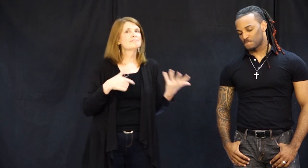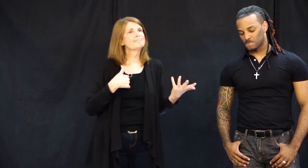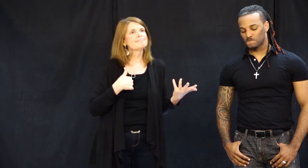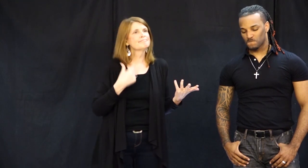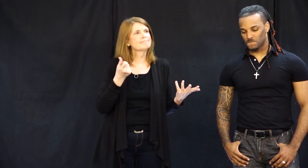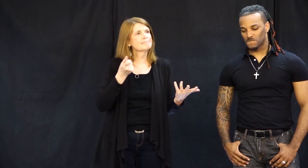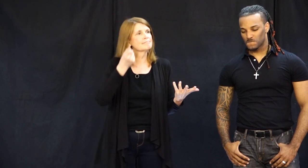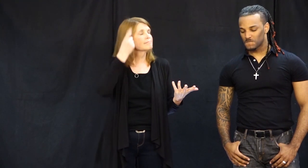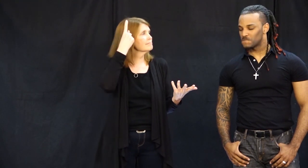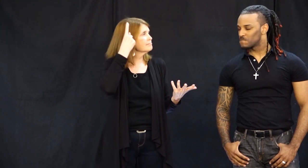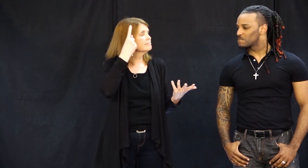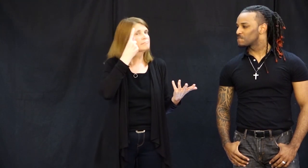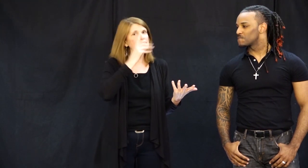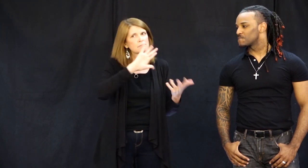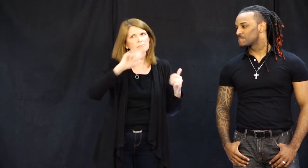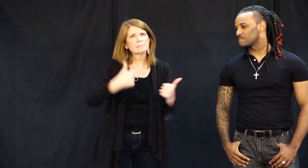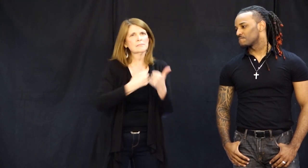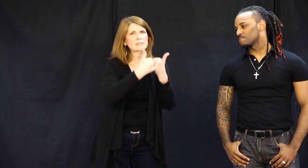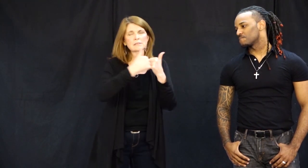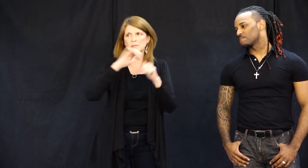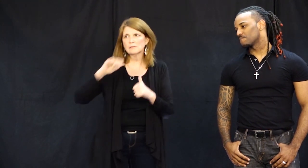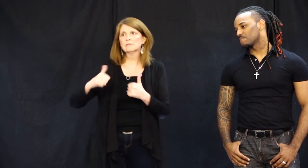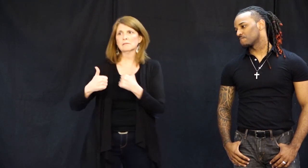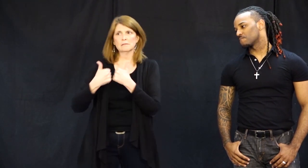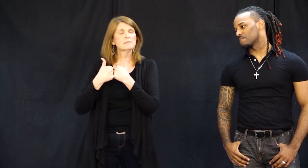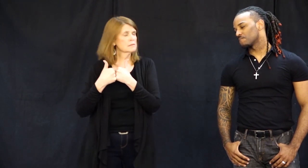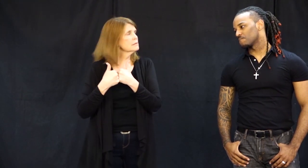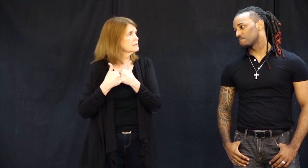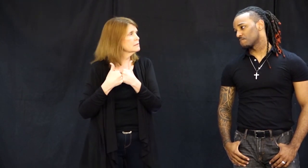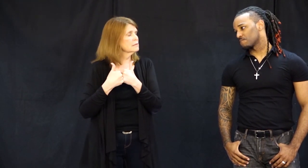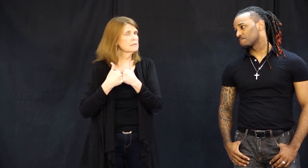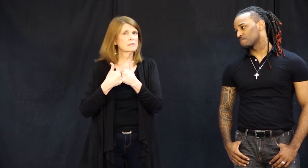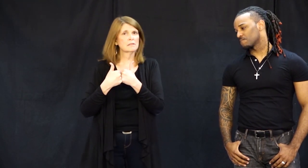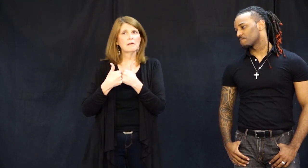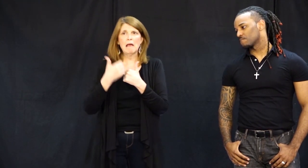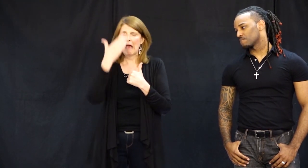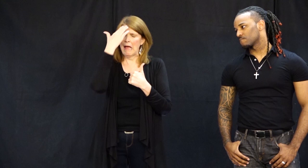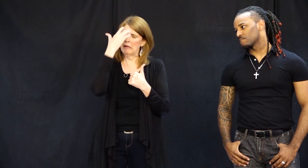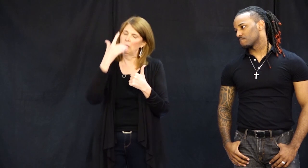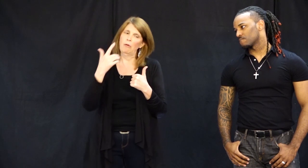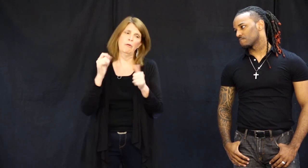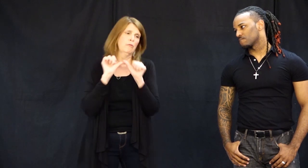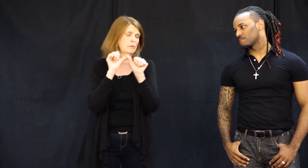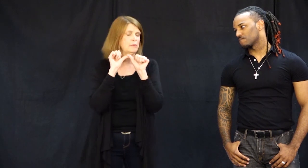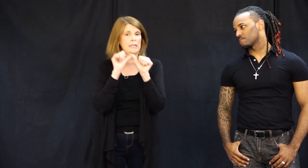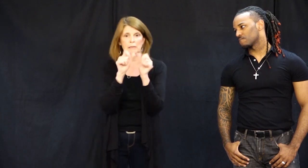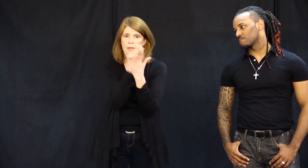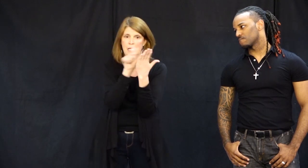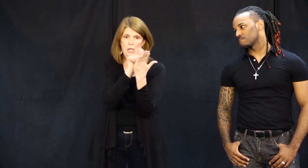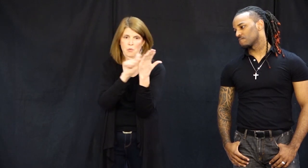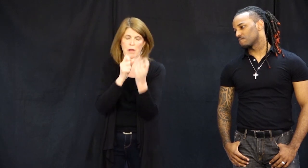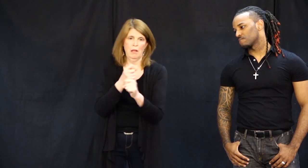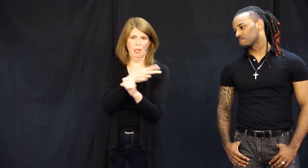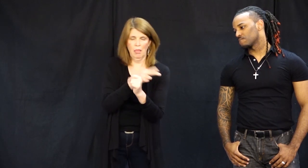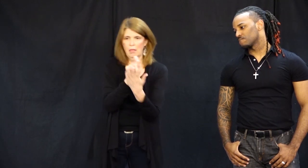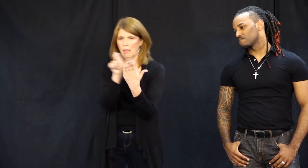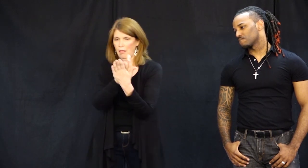know the challenges you're facing, the worlds you keep erasing